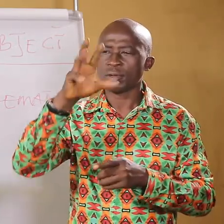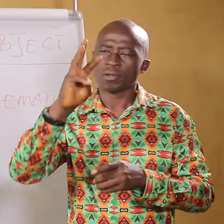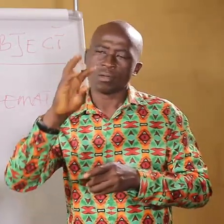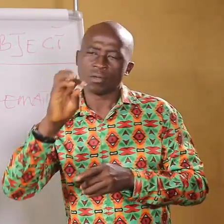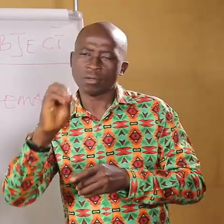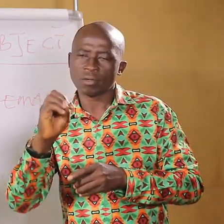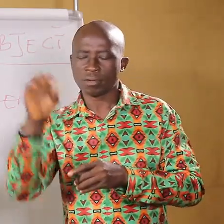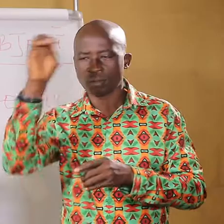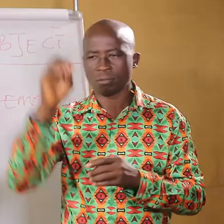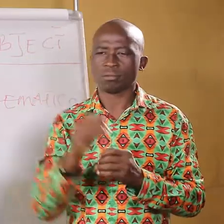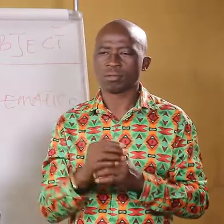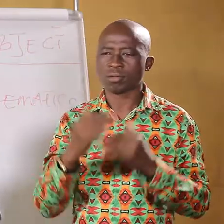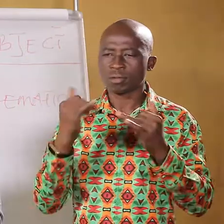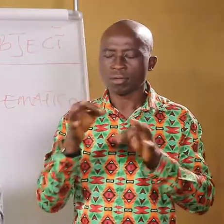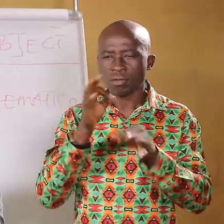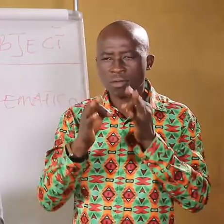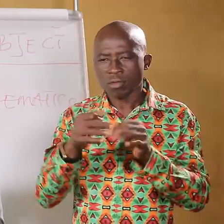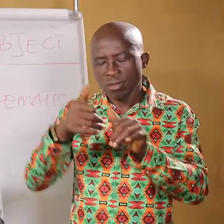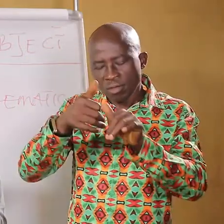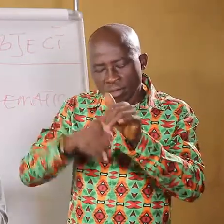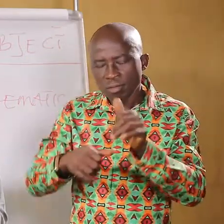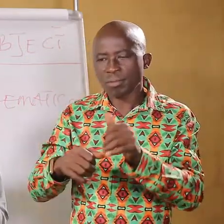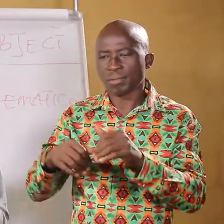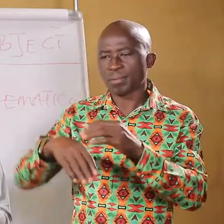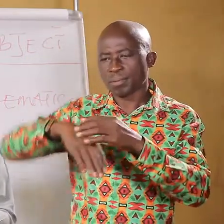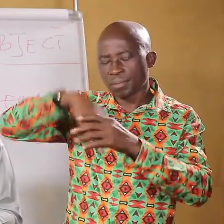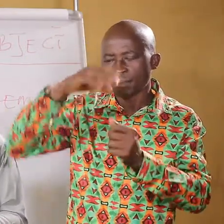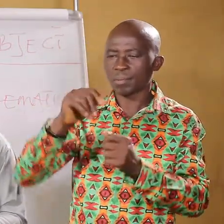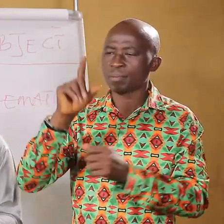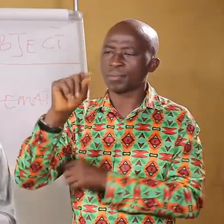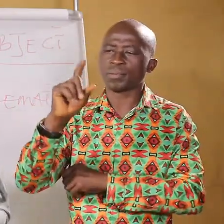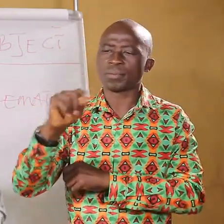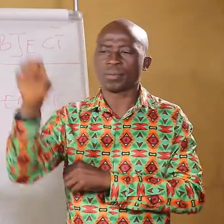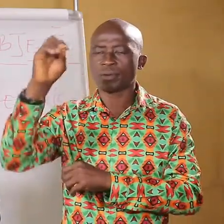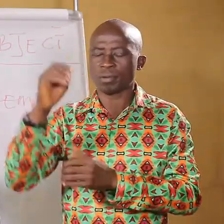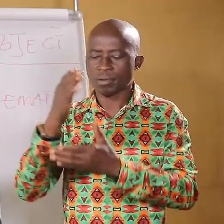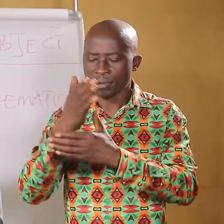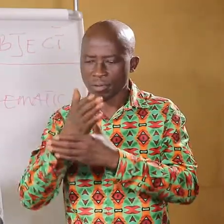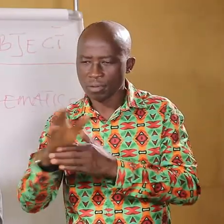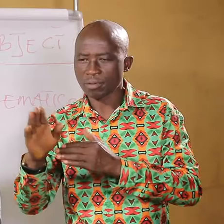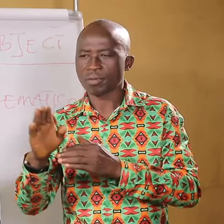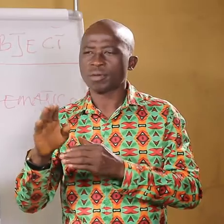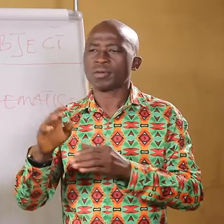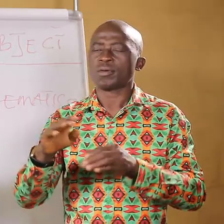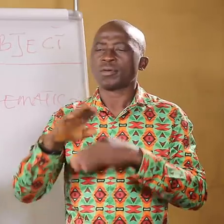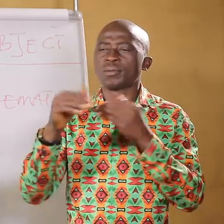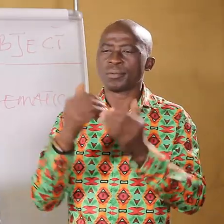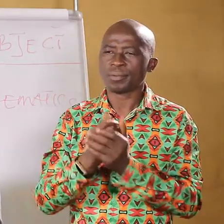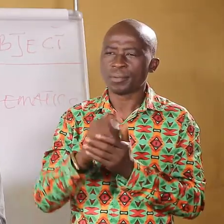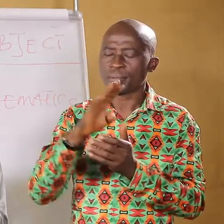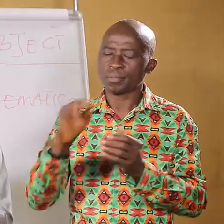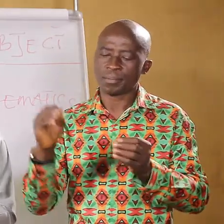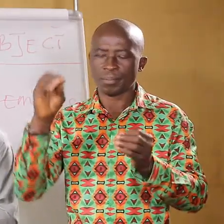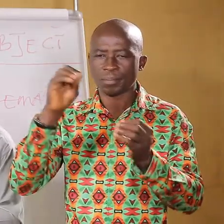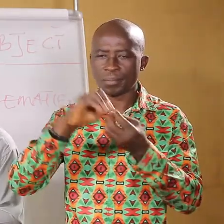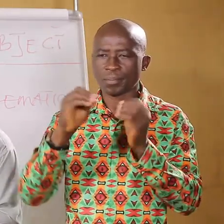360 degrees. Now, if each exterior is 20 degrees, divide the sum of the exterior divided by the